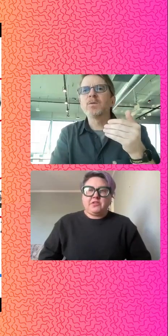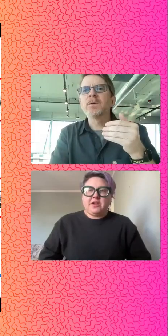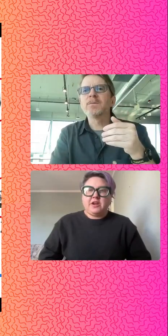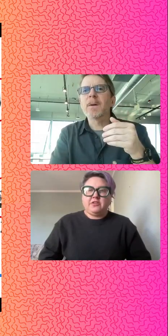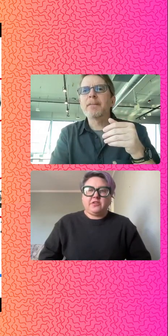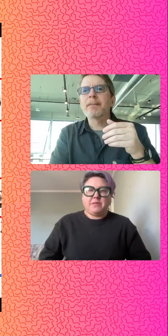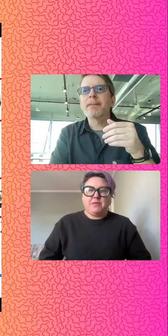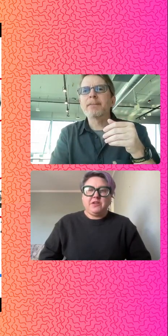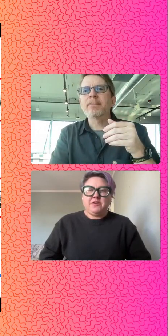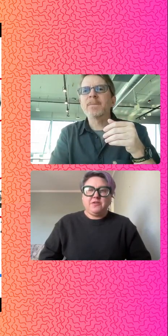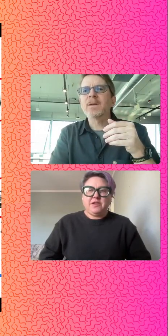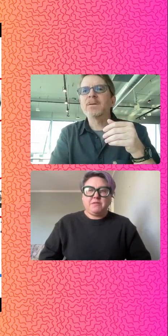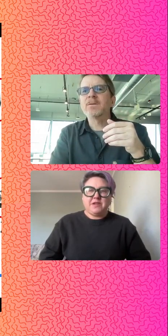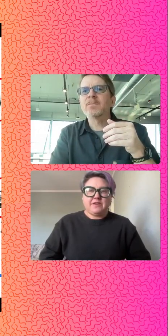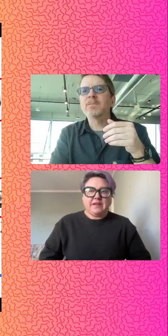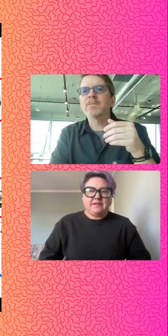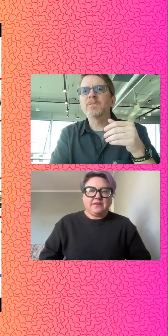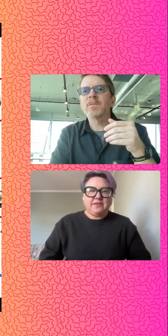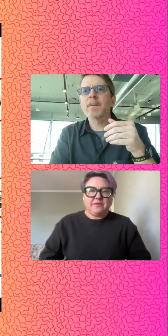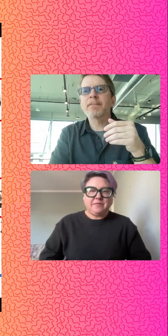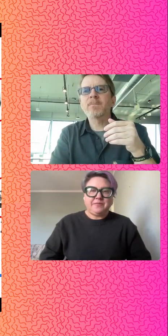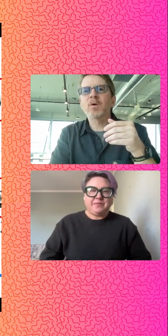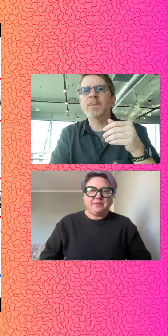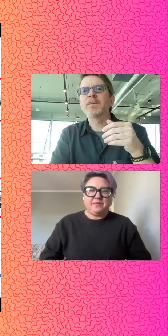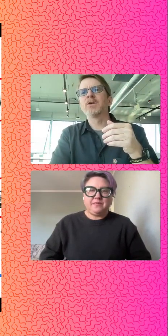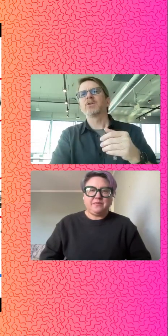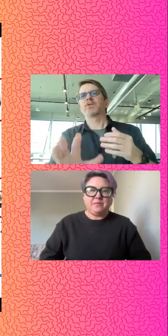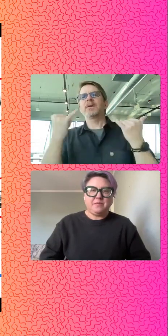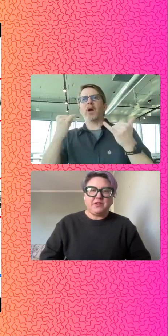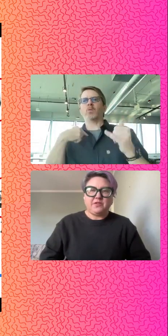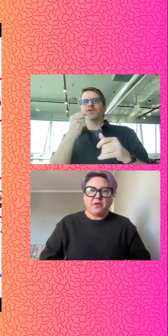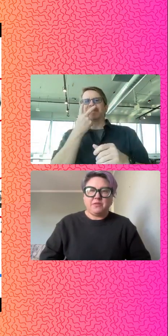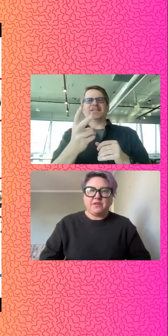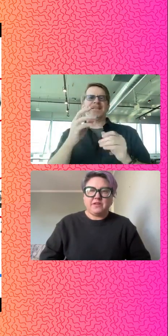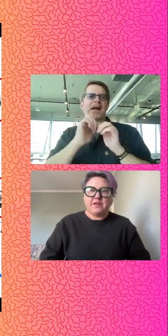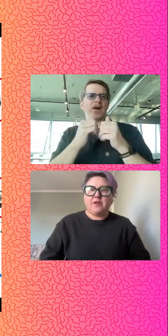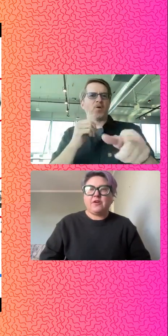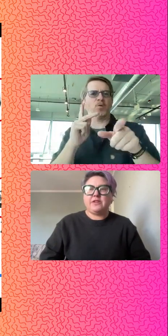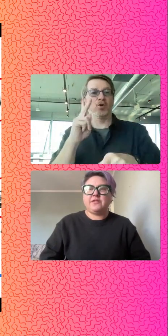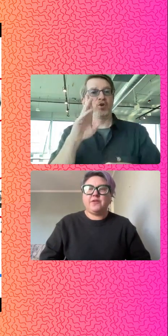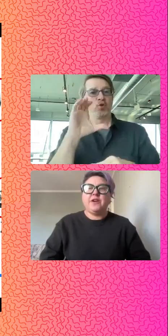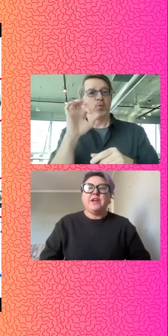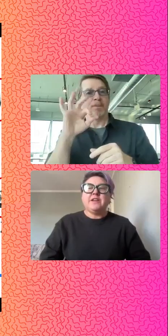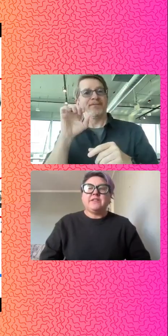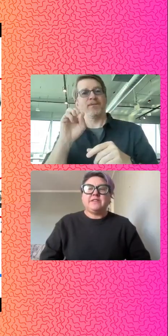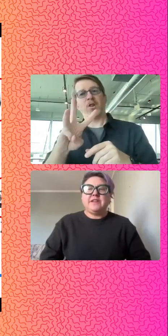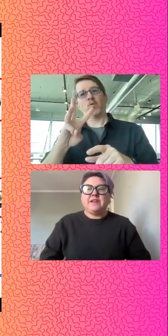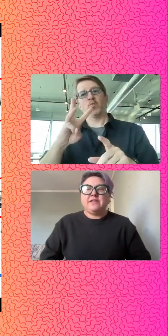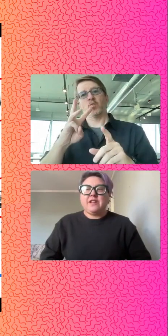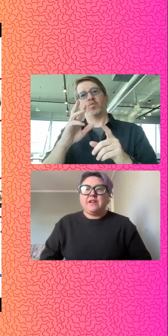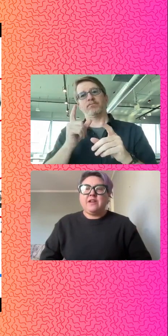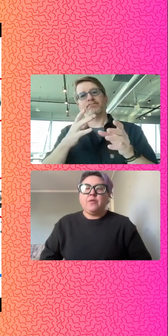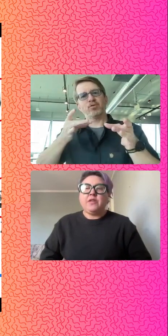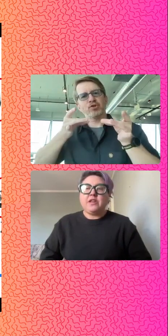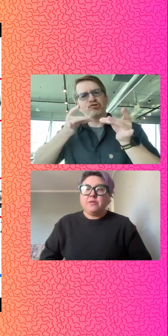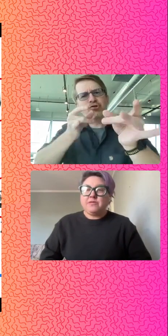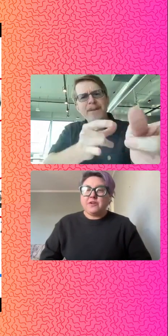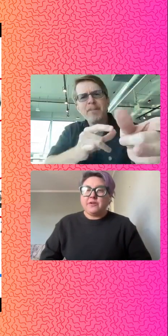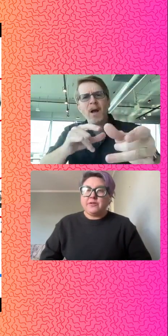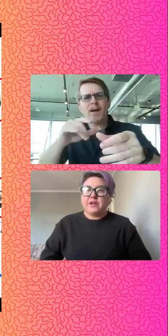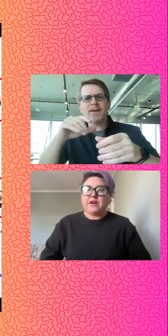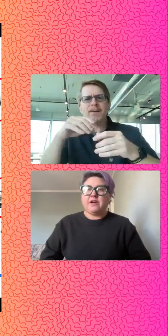Let me just adjust my window. Give me a second here. Make sure I'm presenting there. Okay, so seeing then